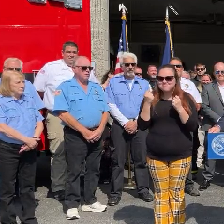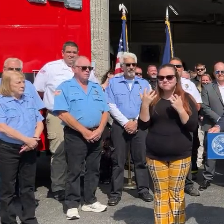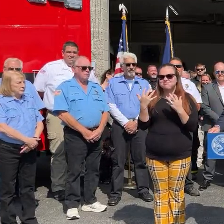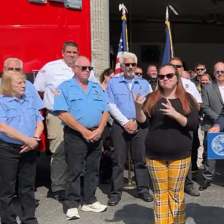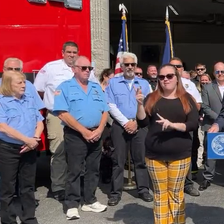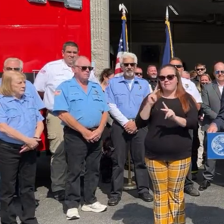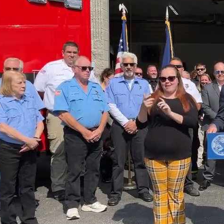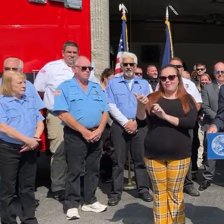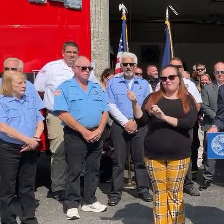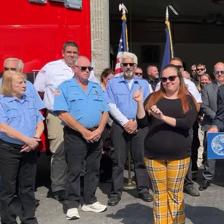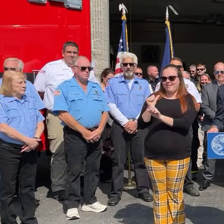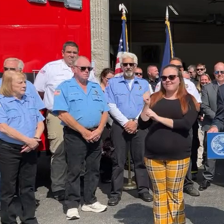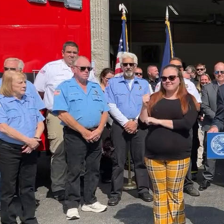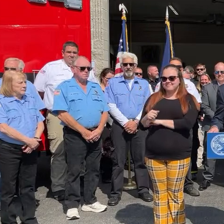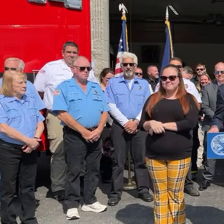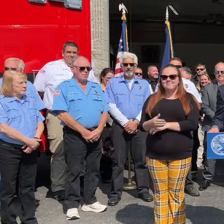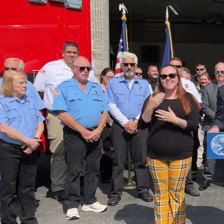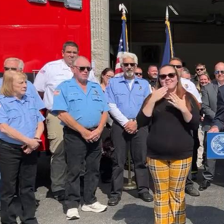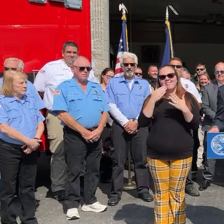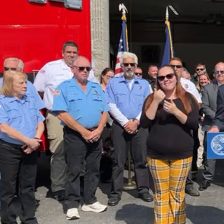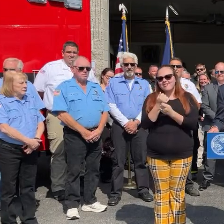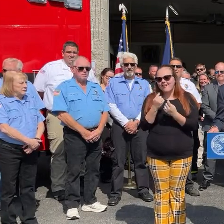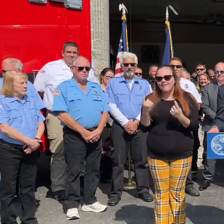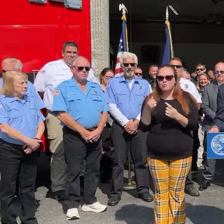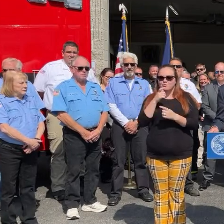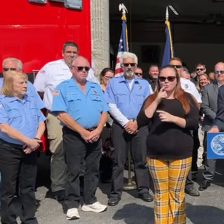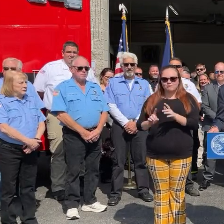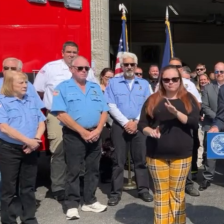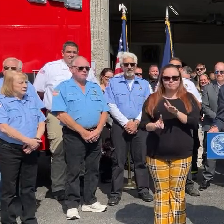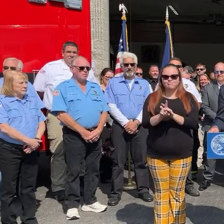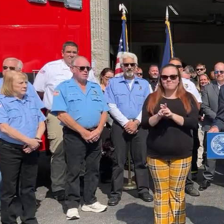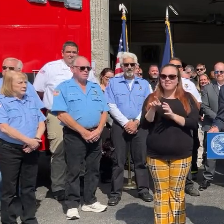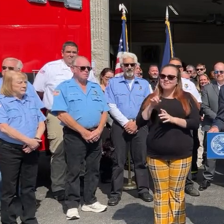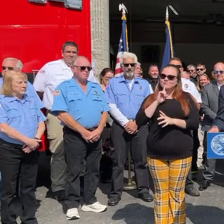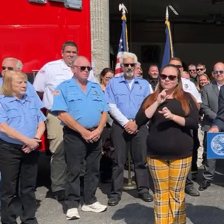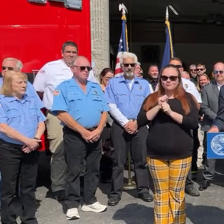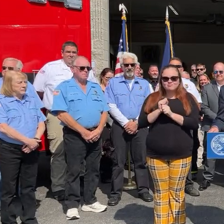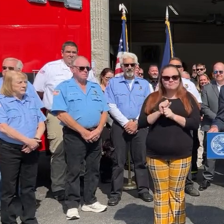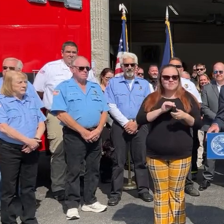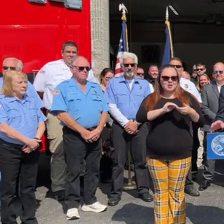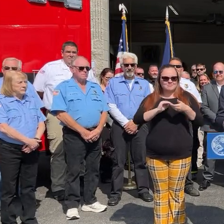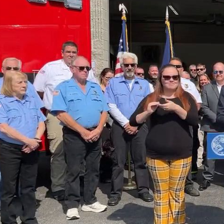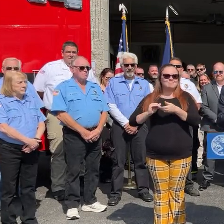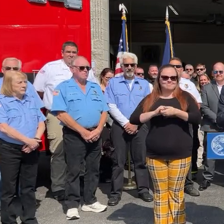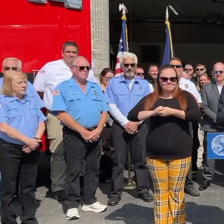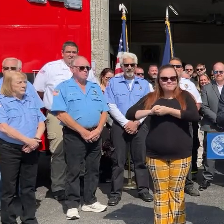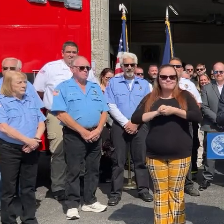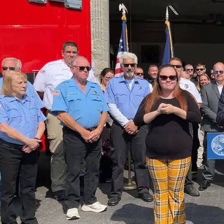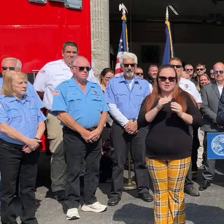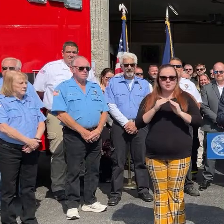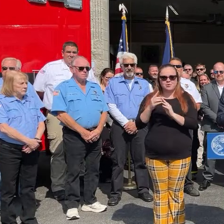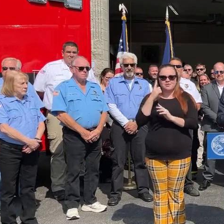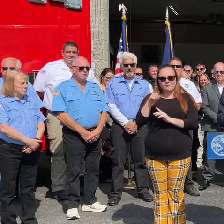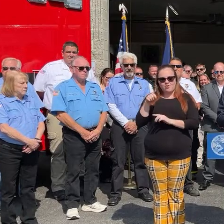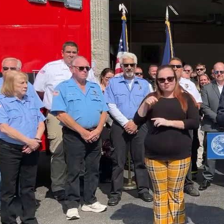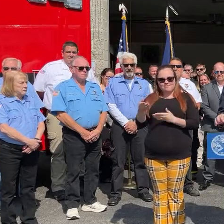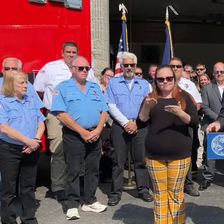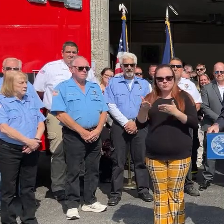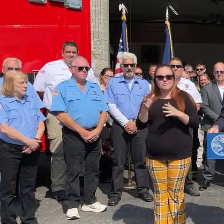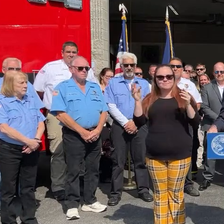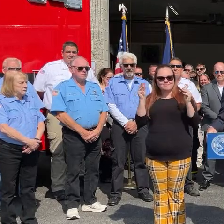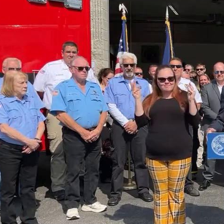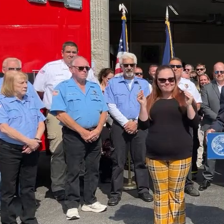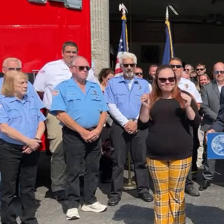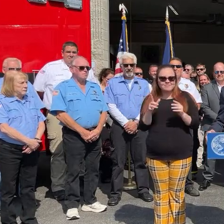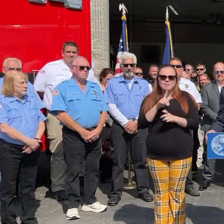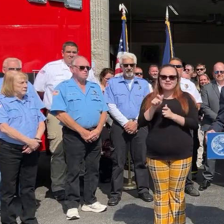see. I want to thank all of them for being here because this was a community effort to create this new ambulance service. But I specifically want to